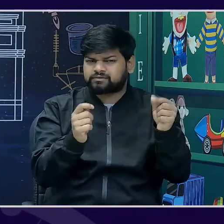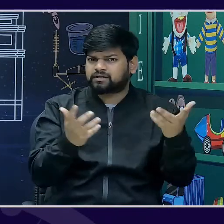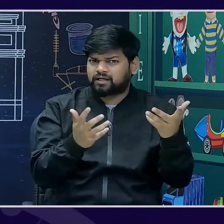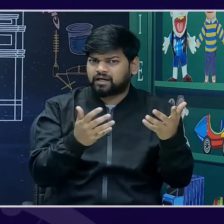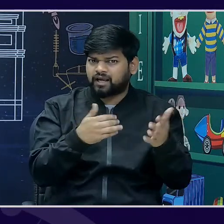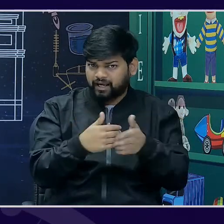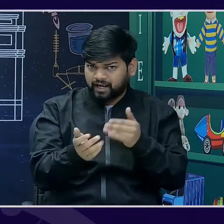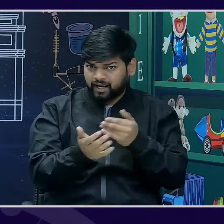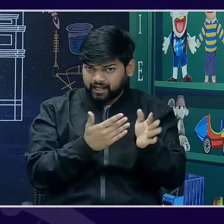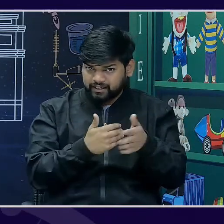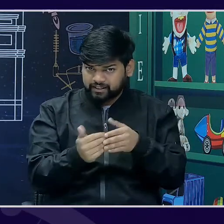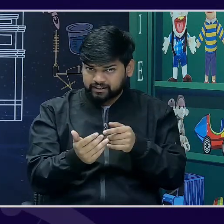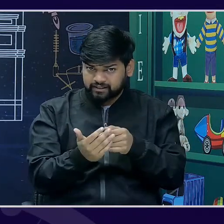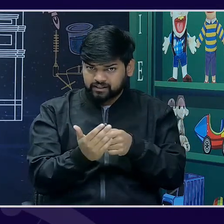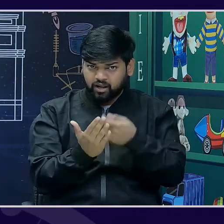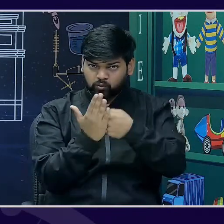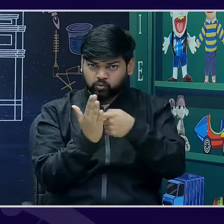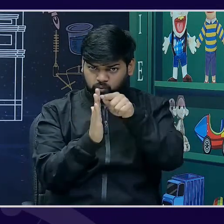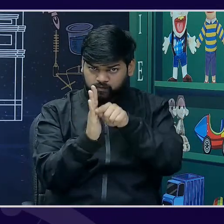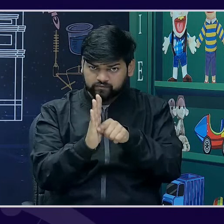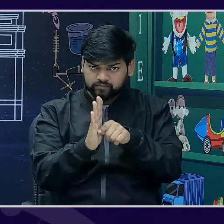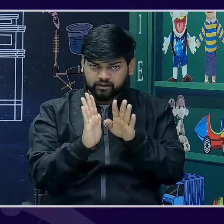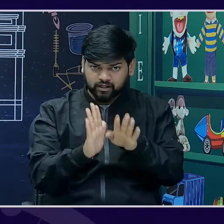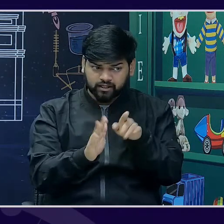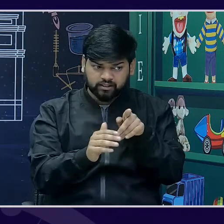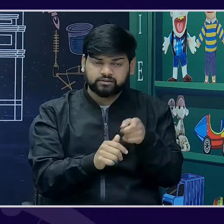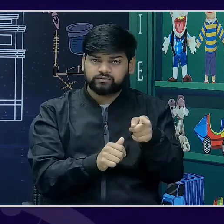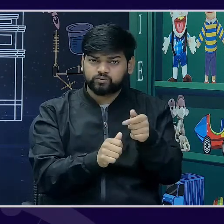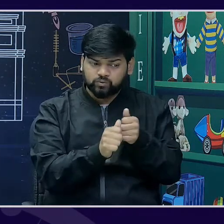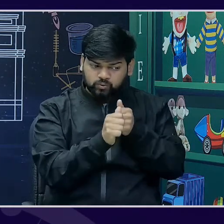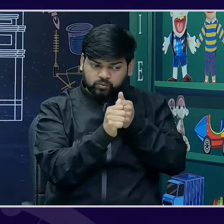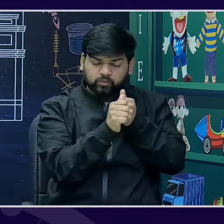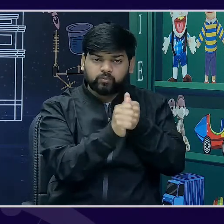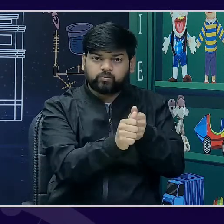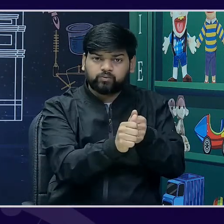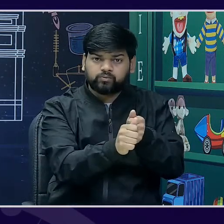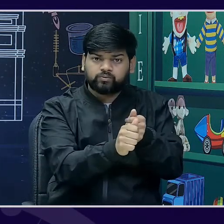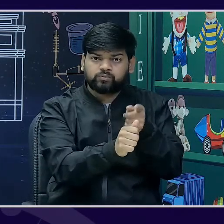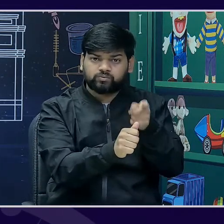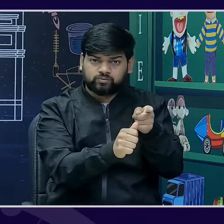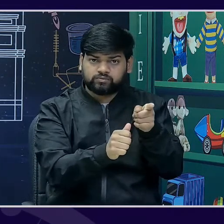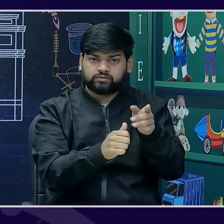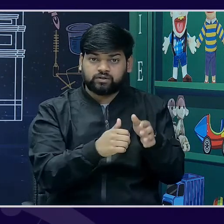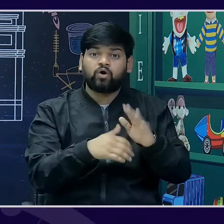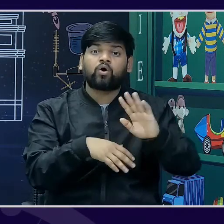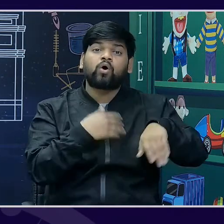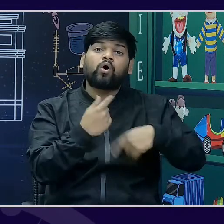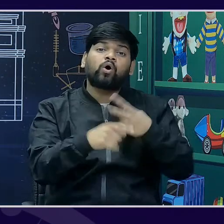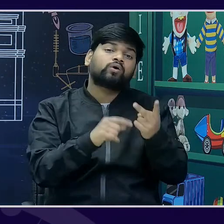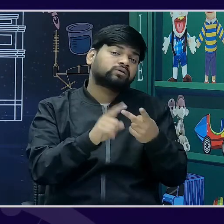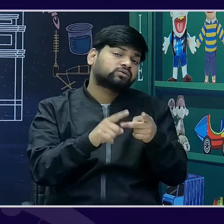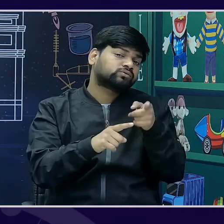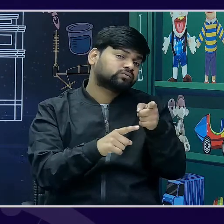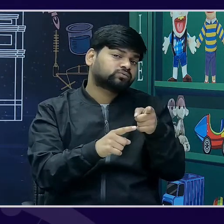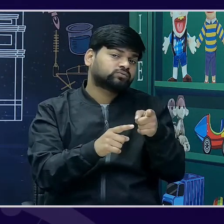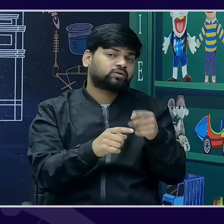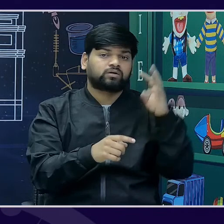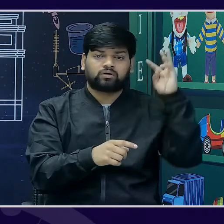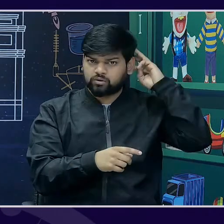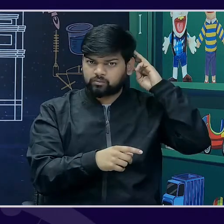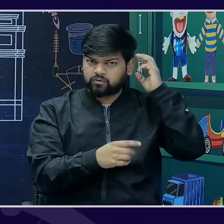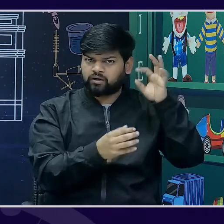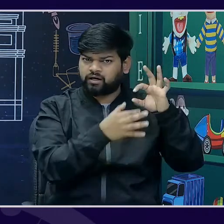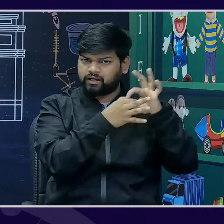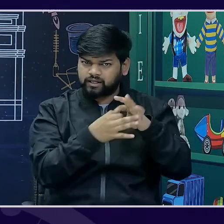please highlight them for us along with the rehabilitation procedures that are associated with it. Yes, ma'am, definitely.